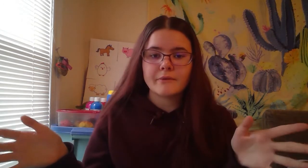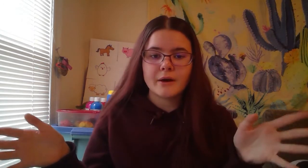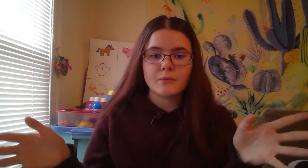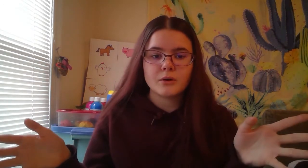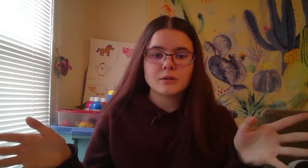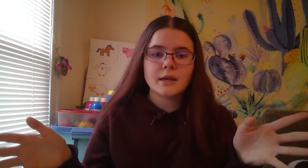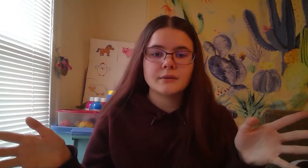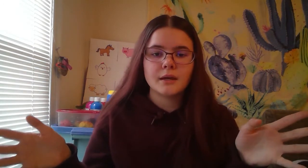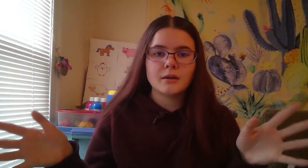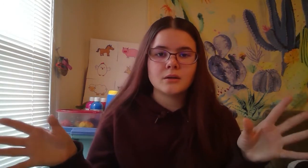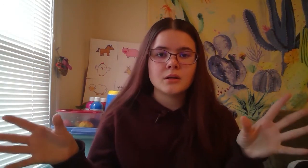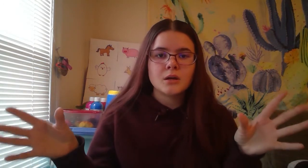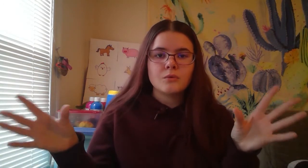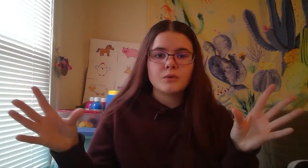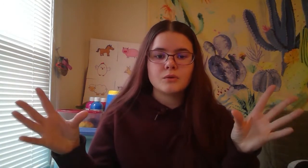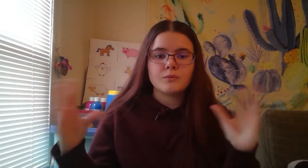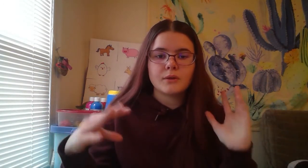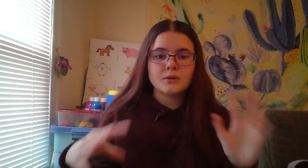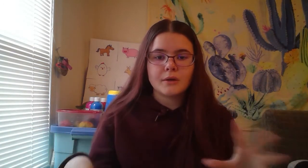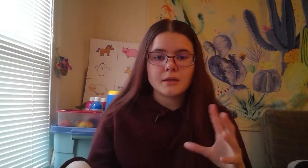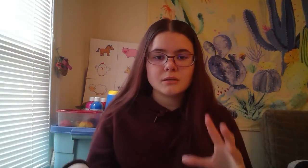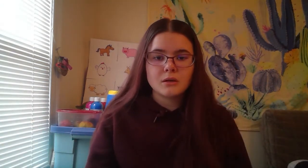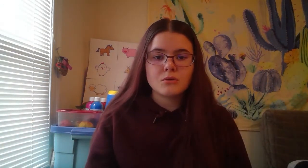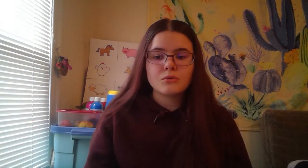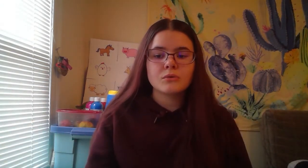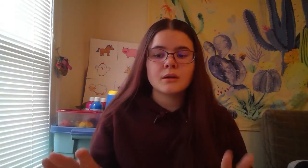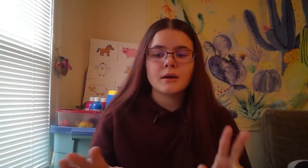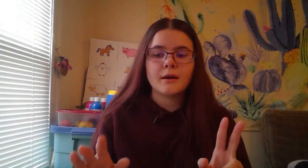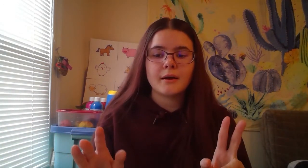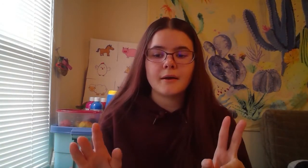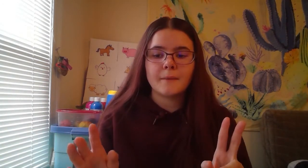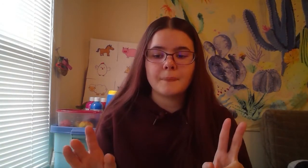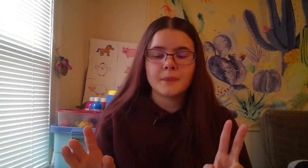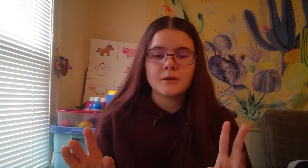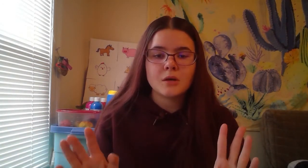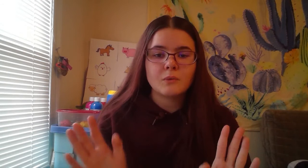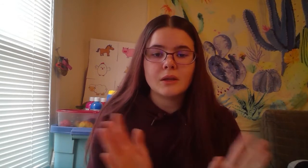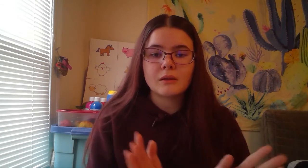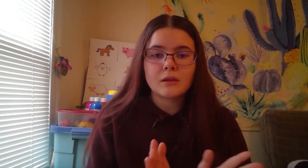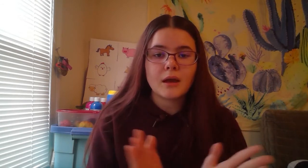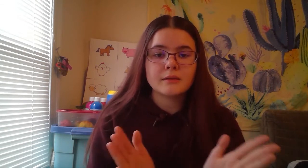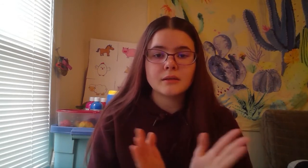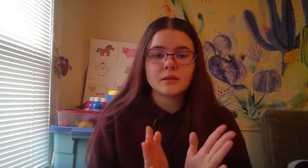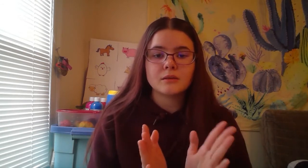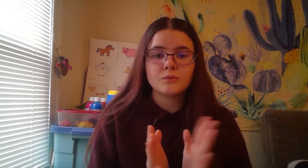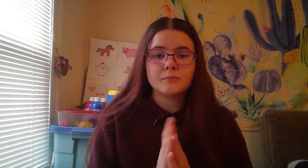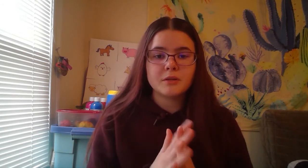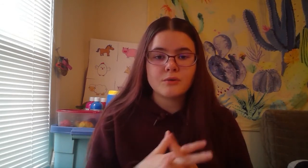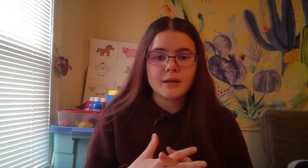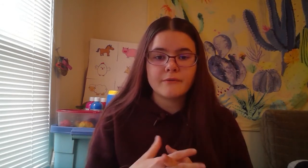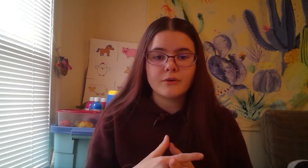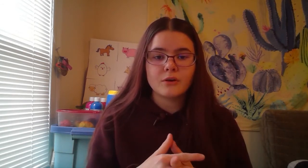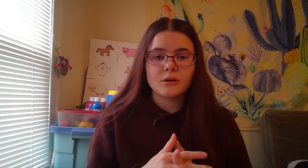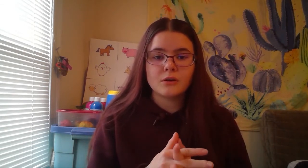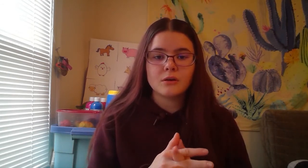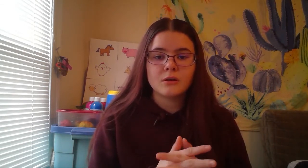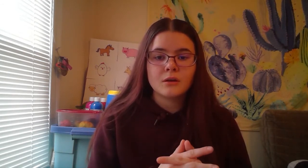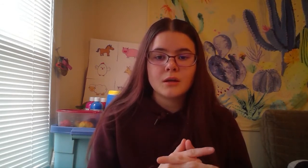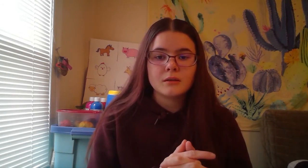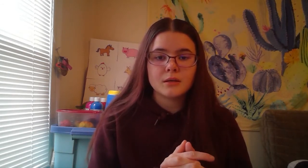that works, and then we will let you guys know. I think it would be great for the